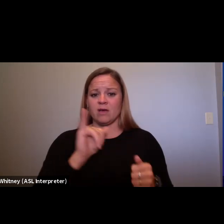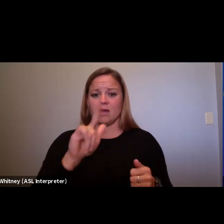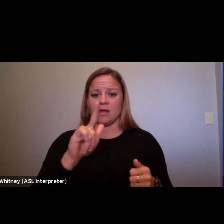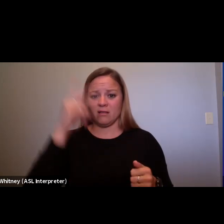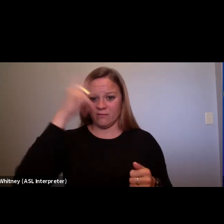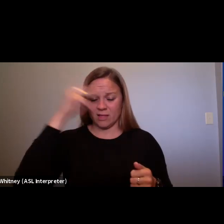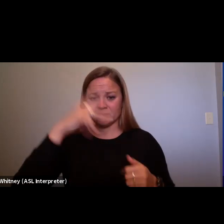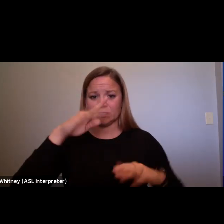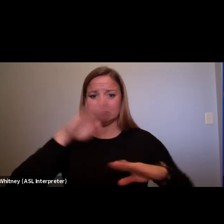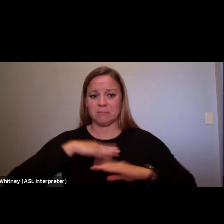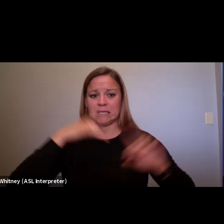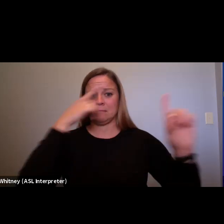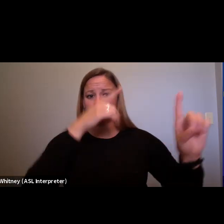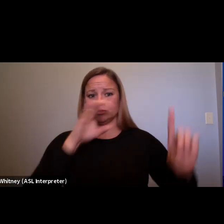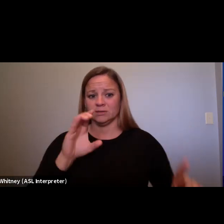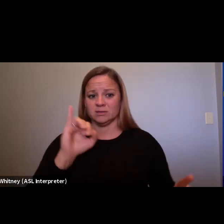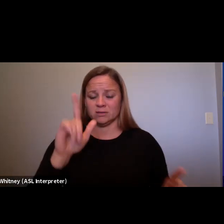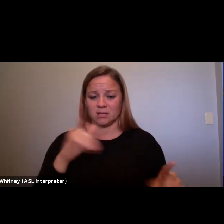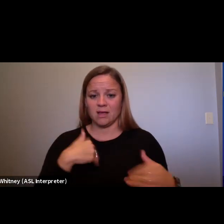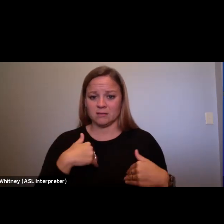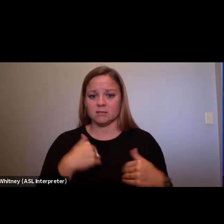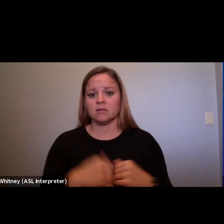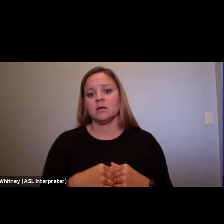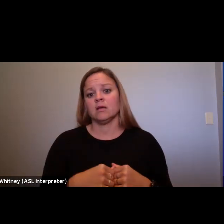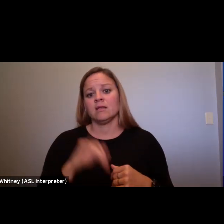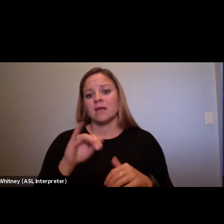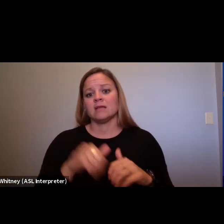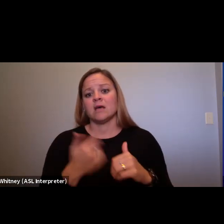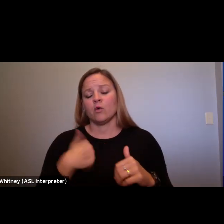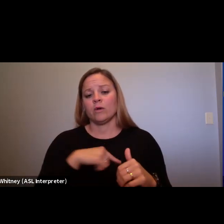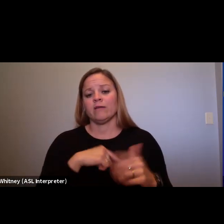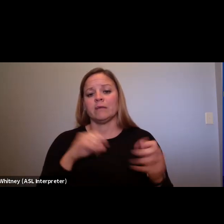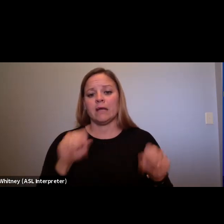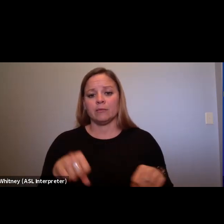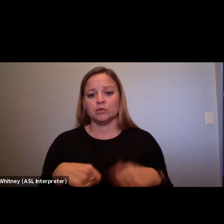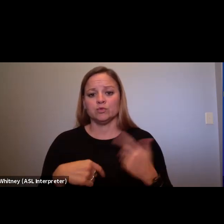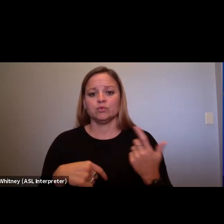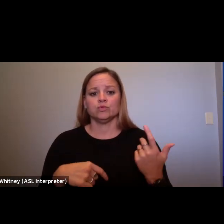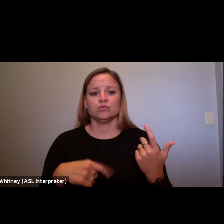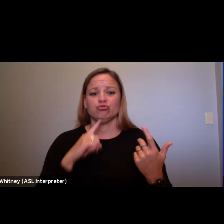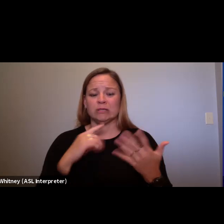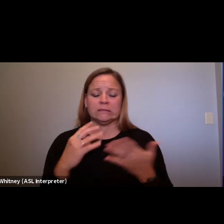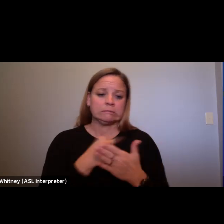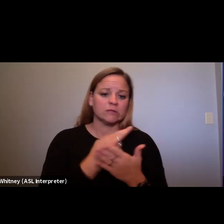mission that CISO has. And that's how we have been able, you know, leveraging the resources,